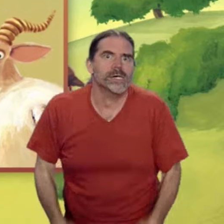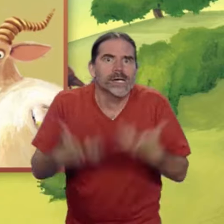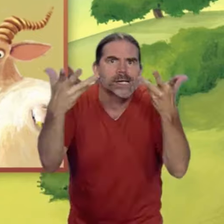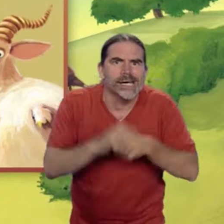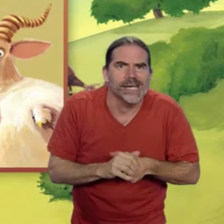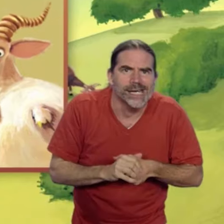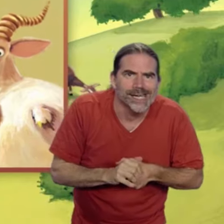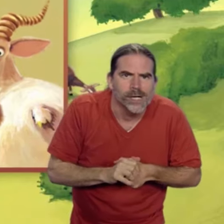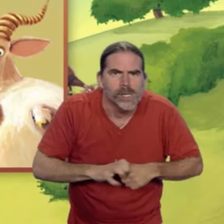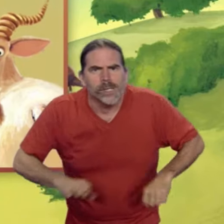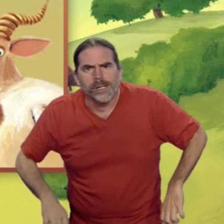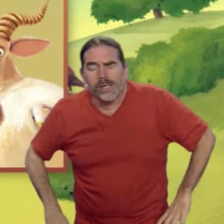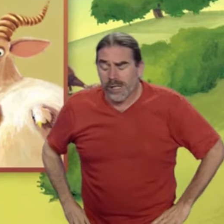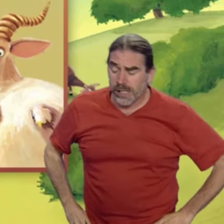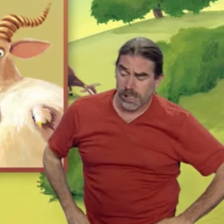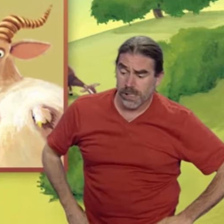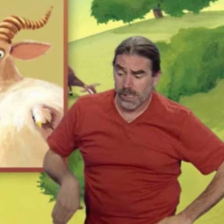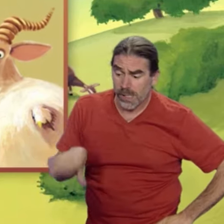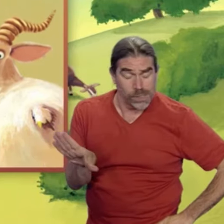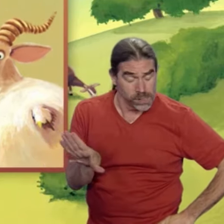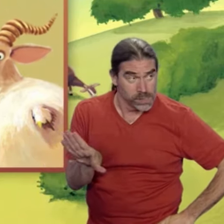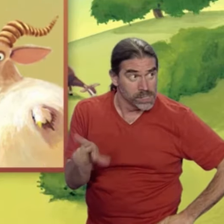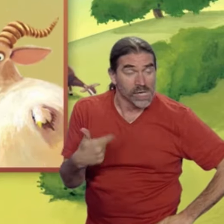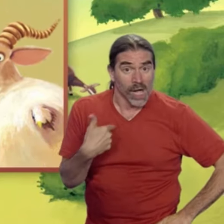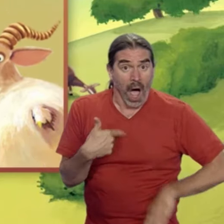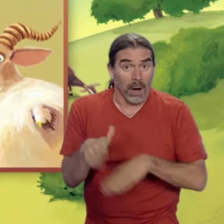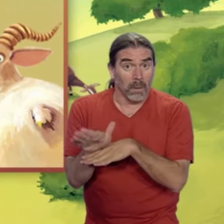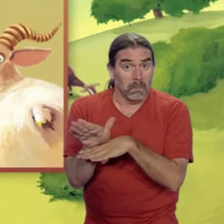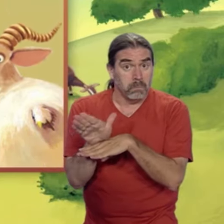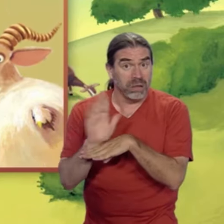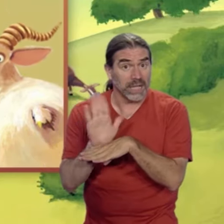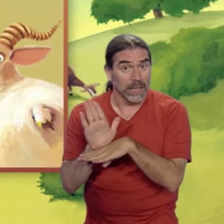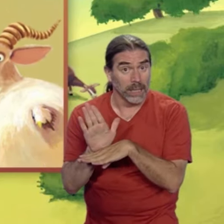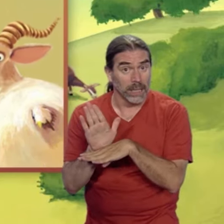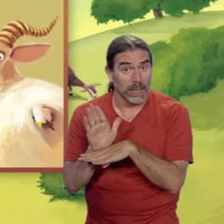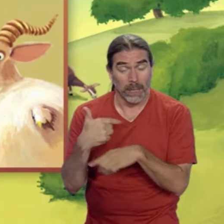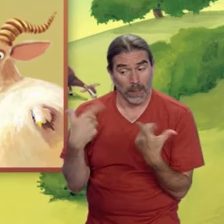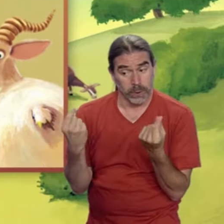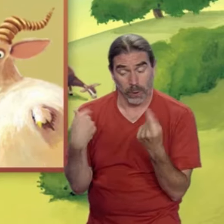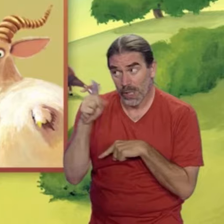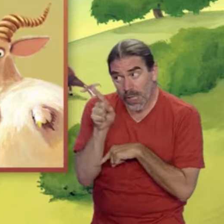I don't think so, laughed the big billy goat Gruff.